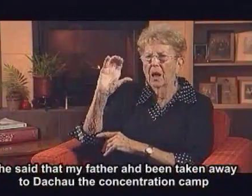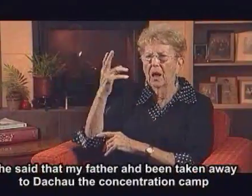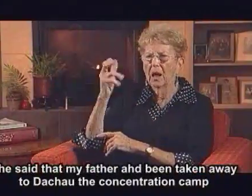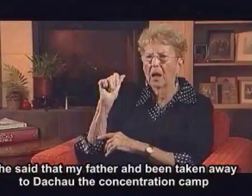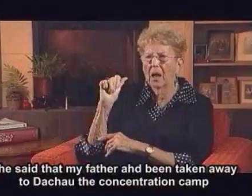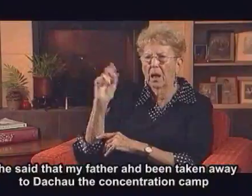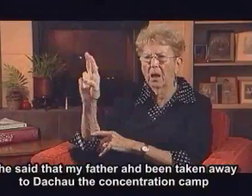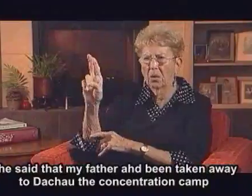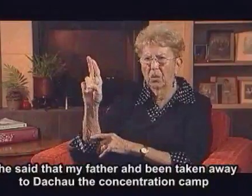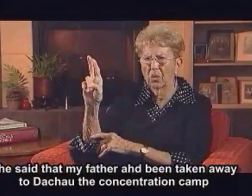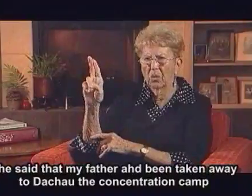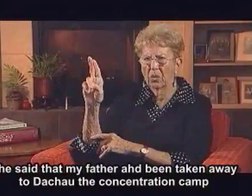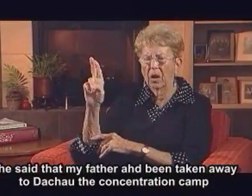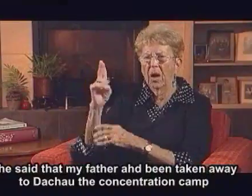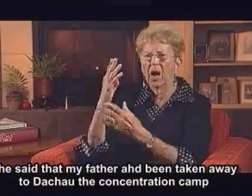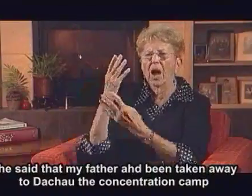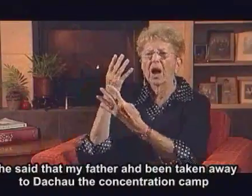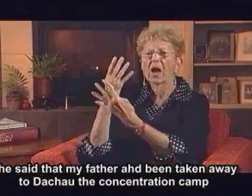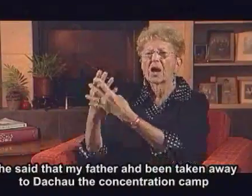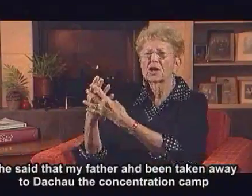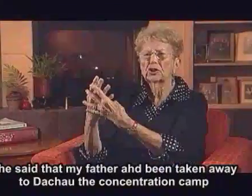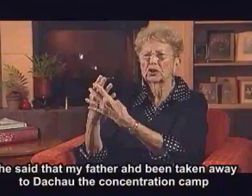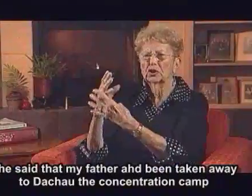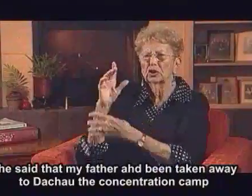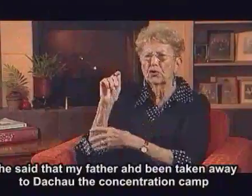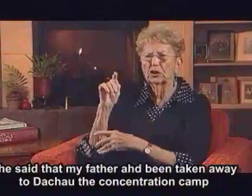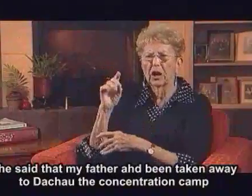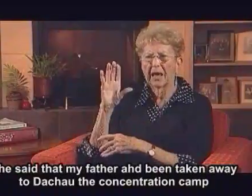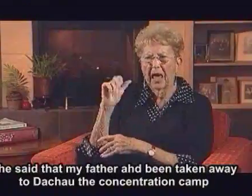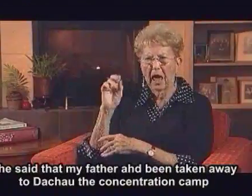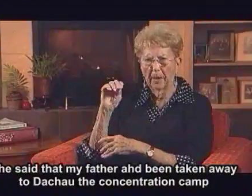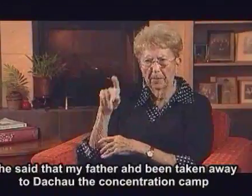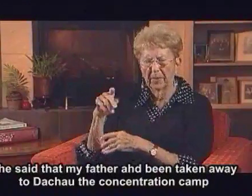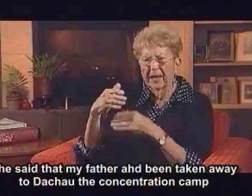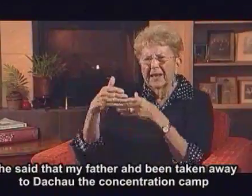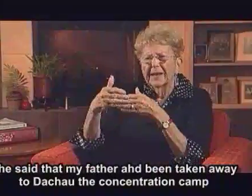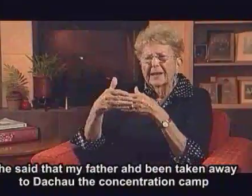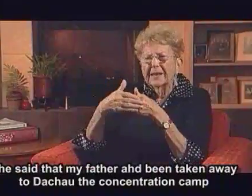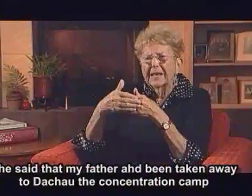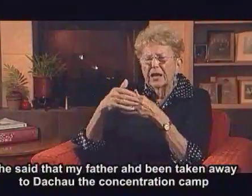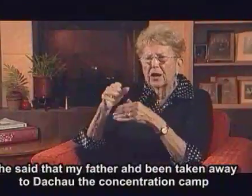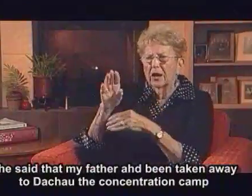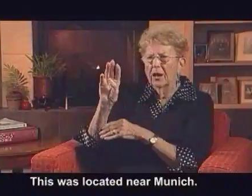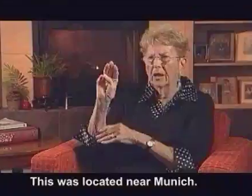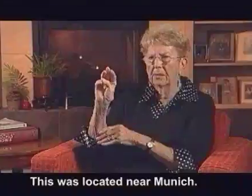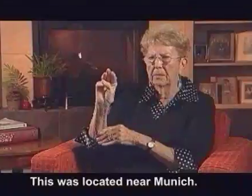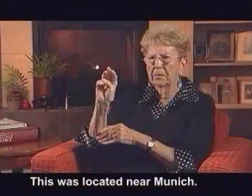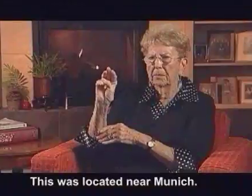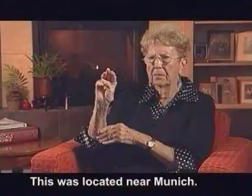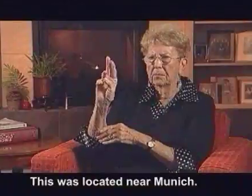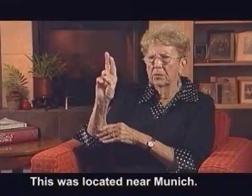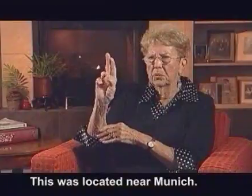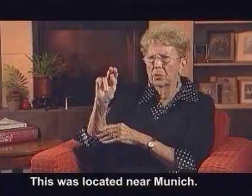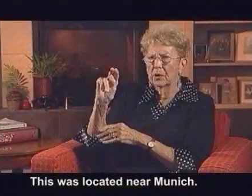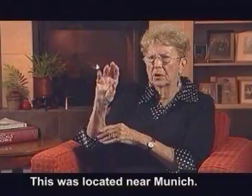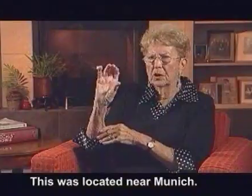She said that my father had been taken away to Dachau, the concentration camp. This was